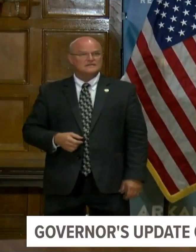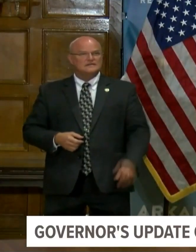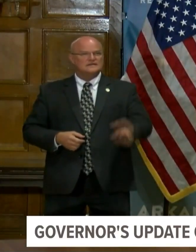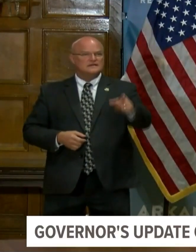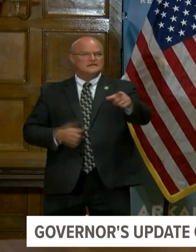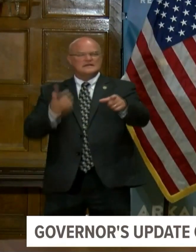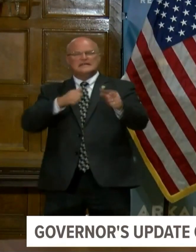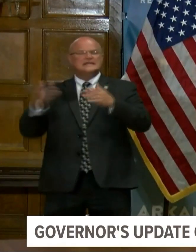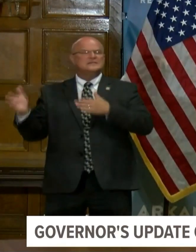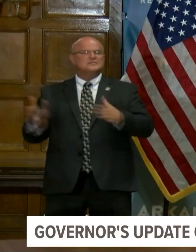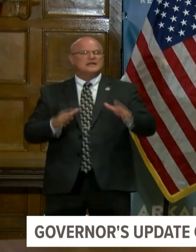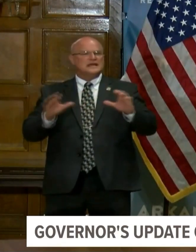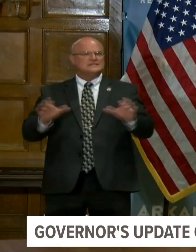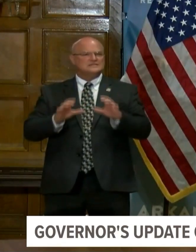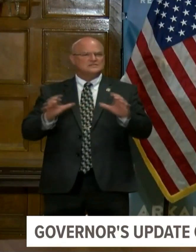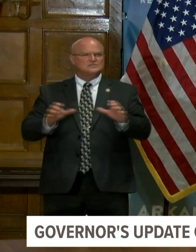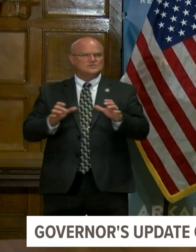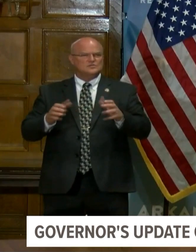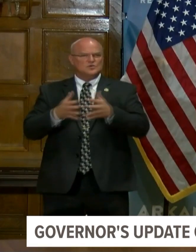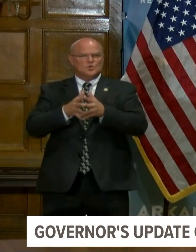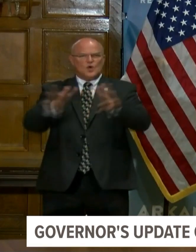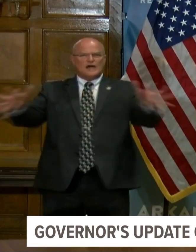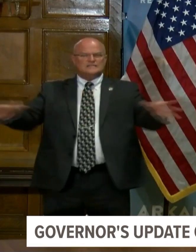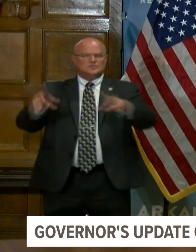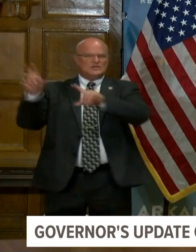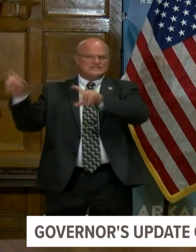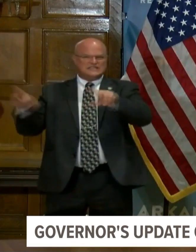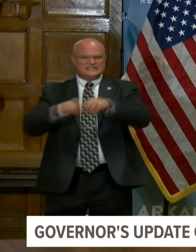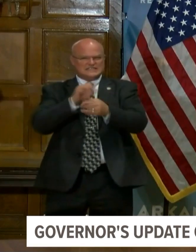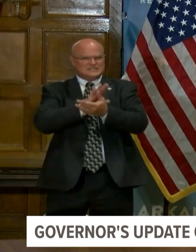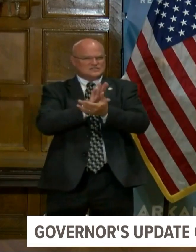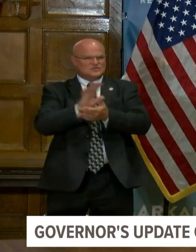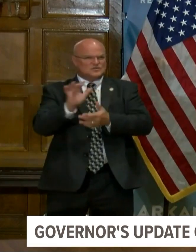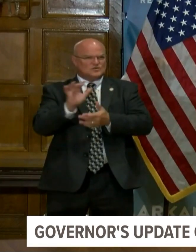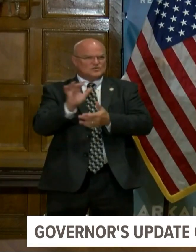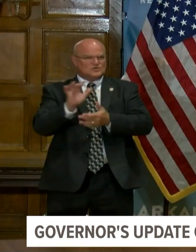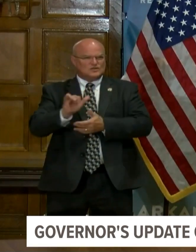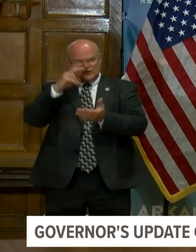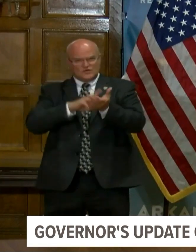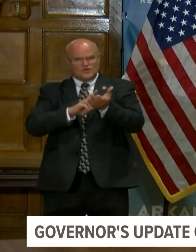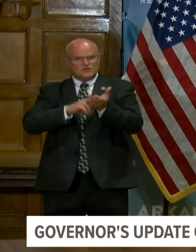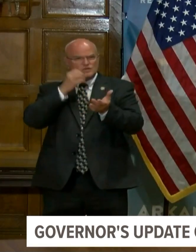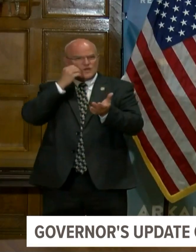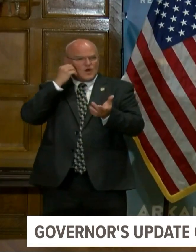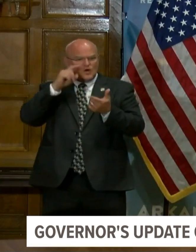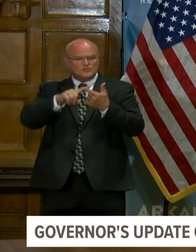Is there any plan to do widespread testing in schools like there have been for nursing